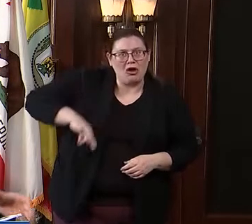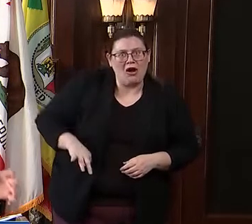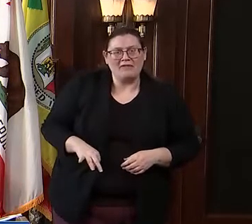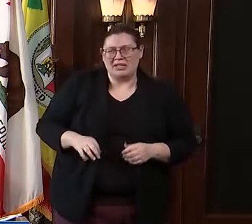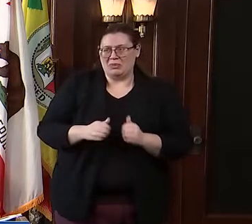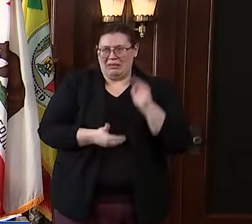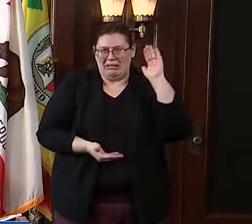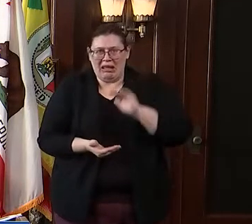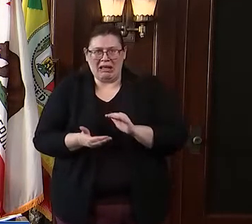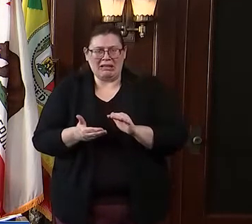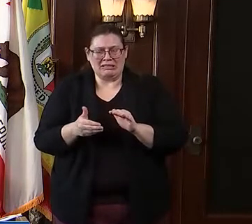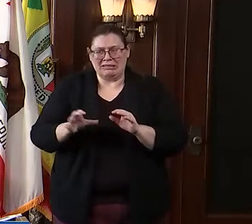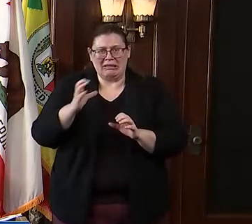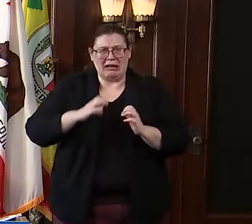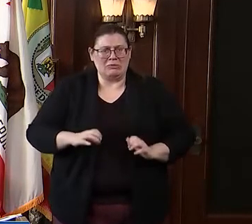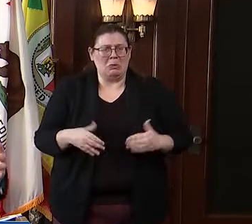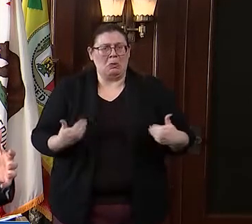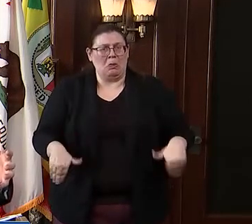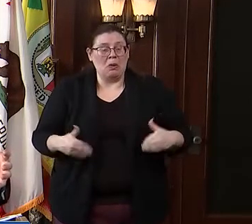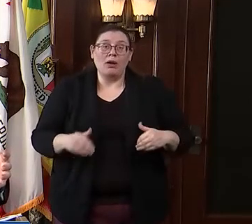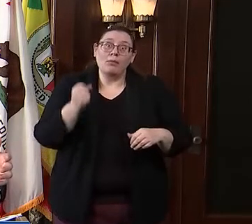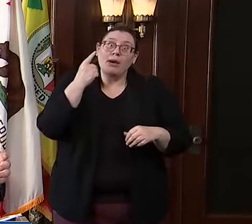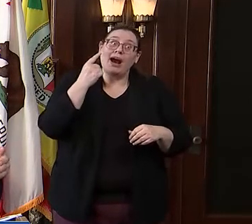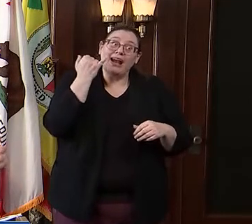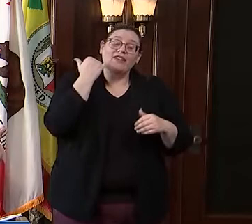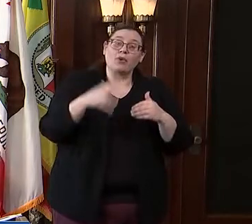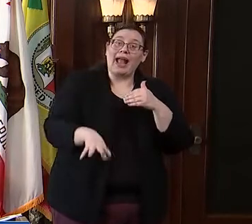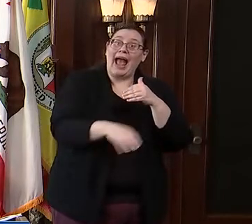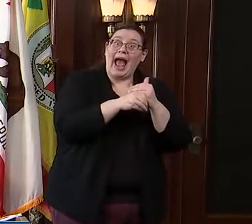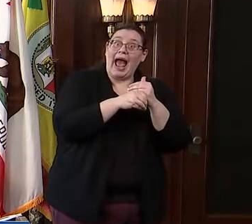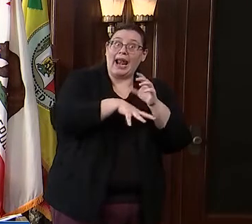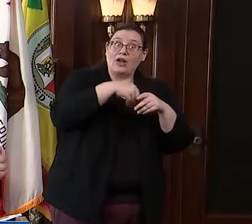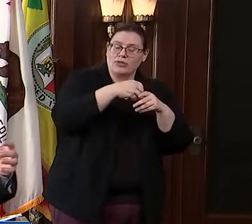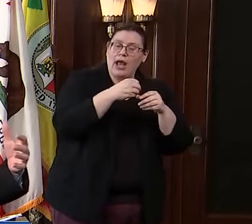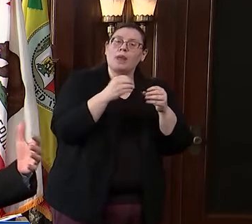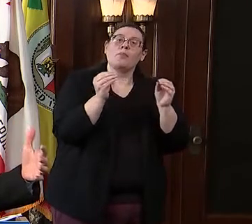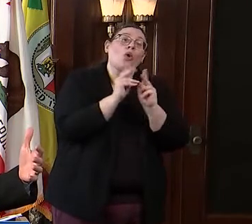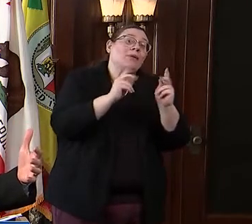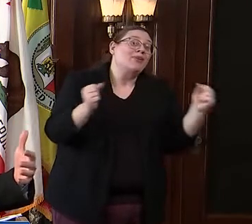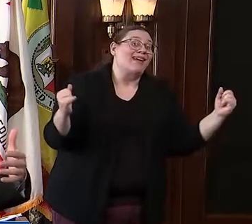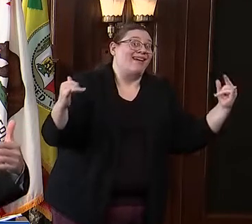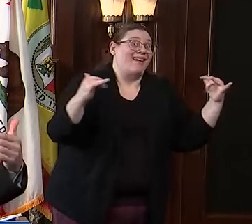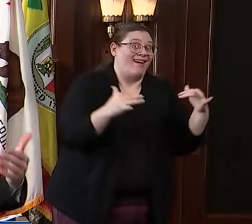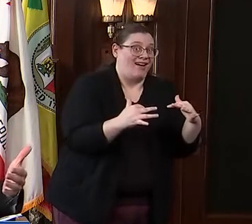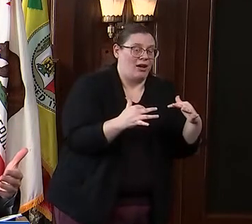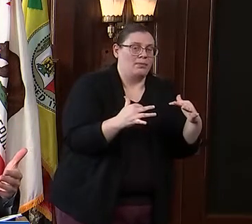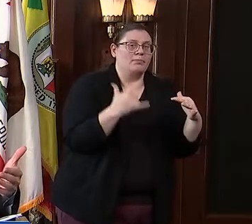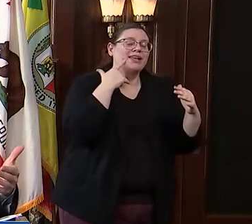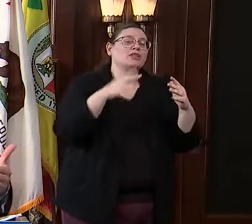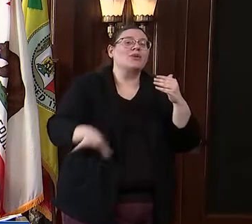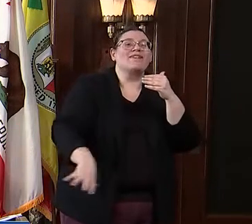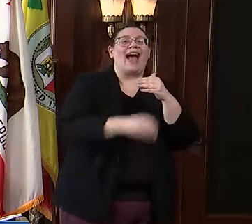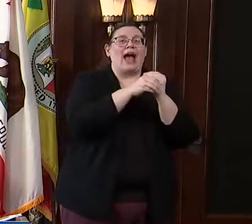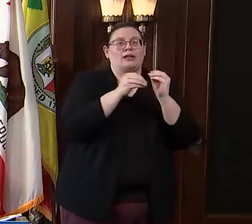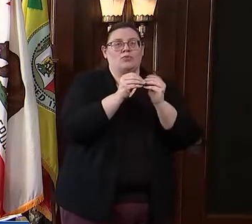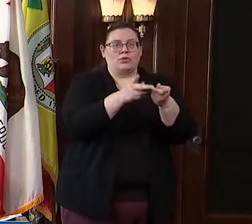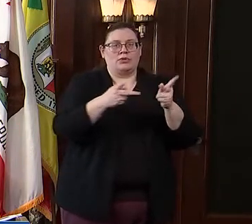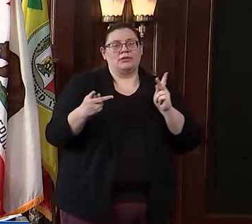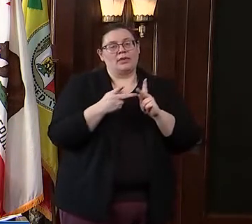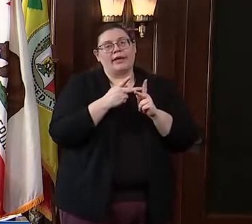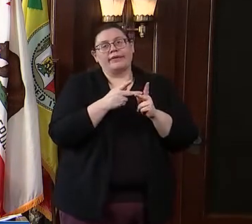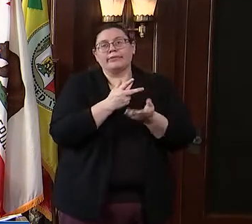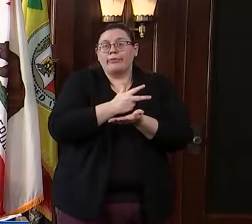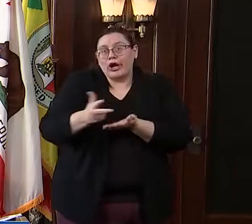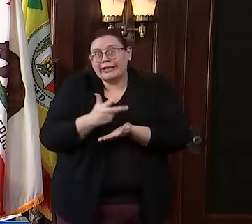capacity, but what this allows is for you to have more people, even with that reduced capacity, by expanding the capacity to sidewalks and to parking